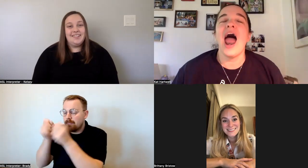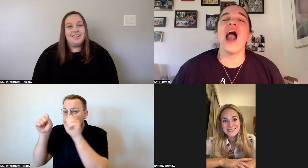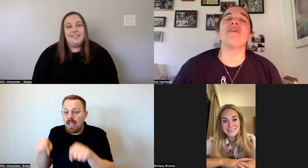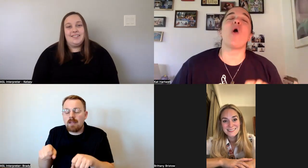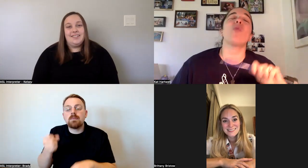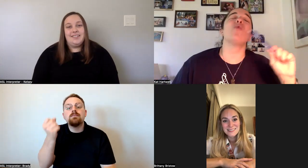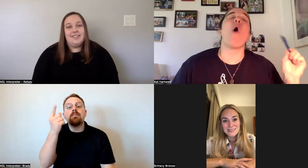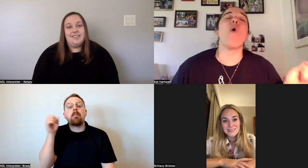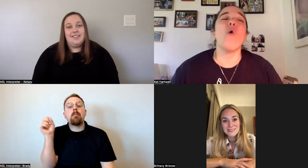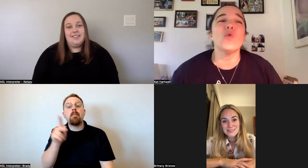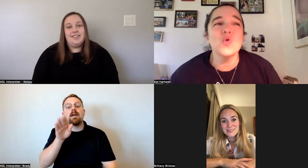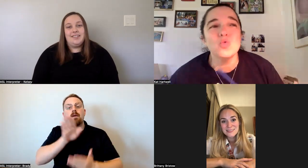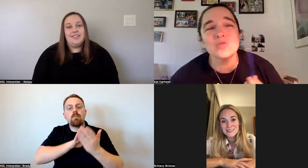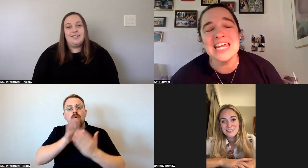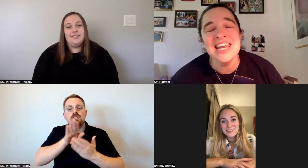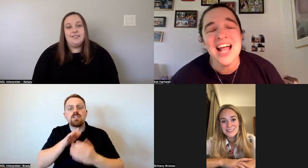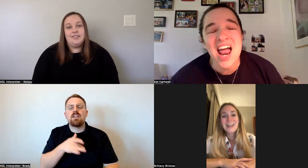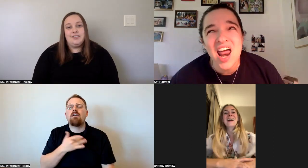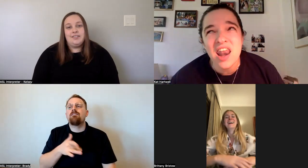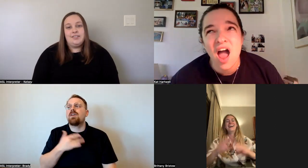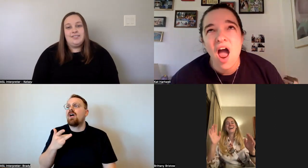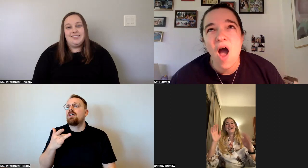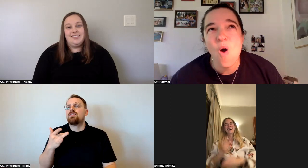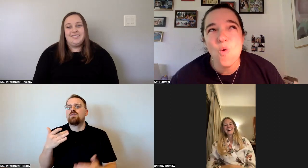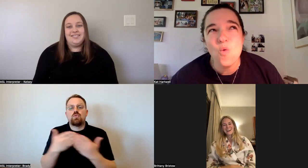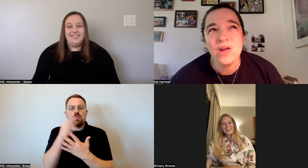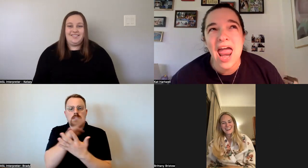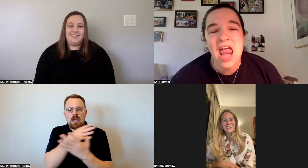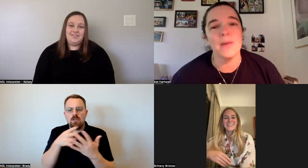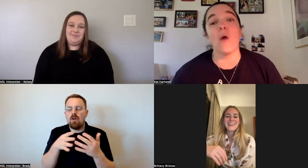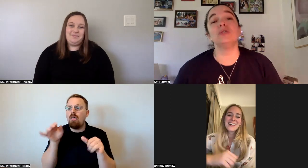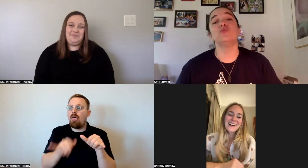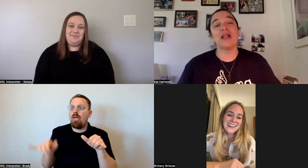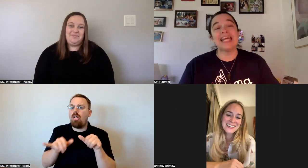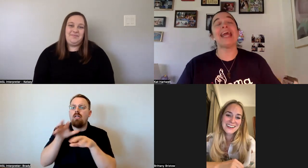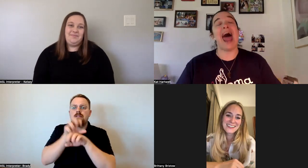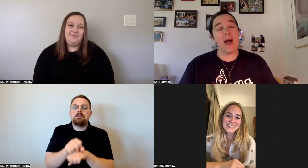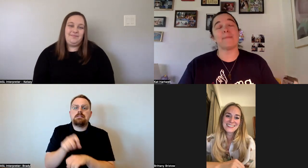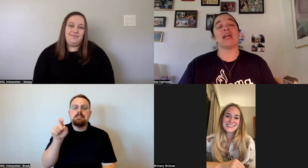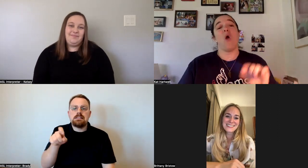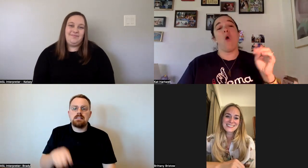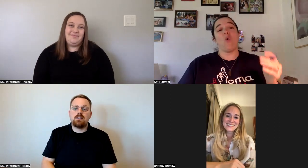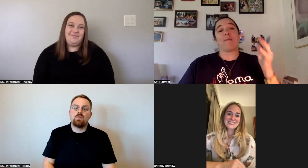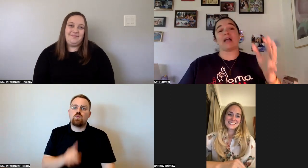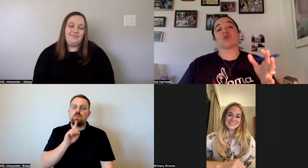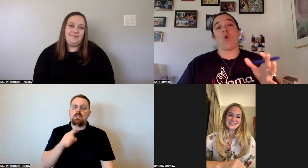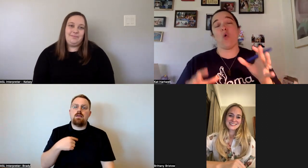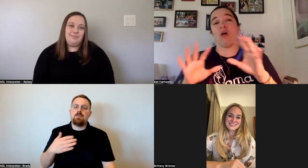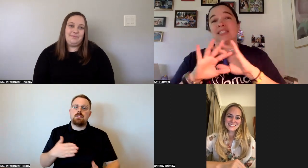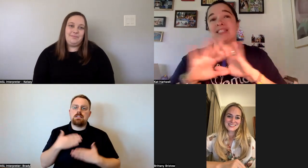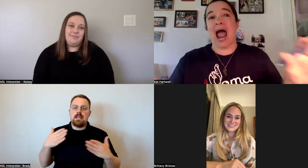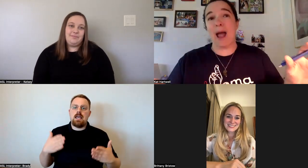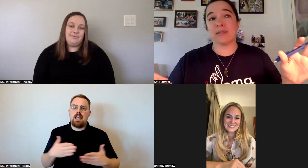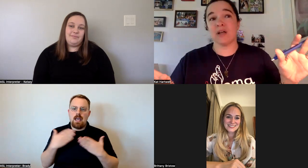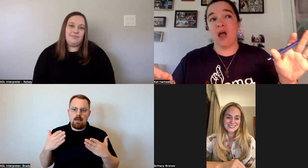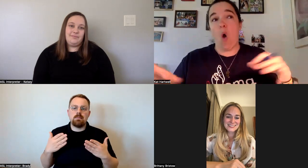I have to go through a whole new routine again. Okay, I was really So, happy when my